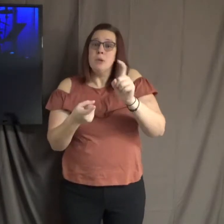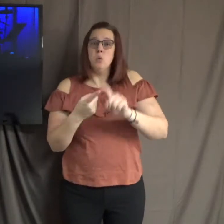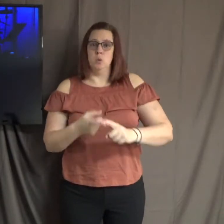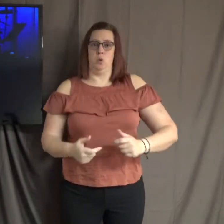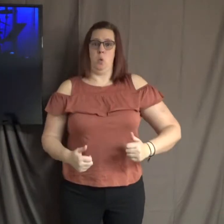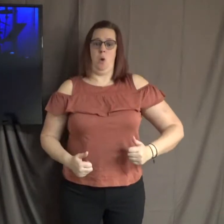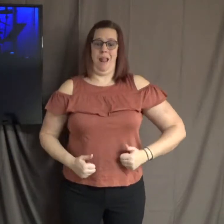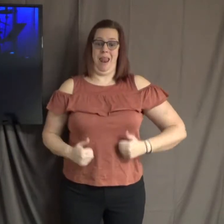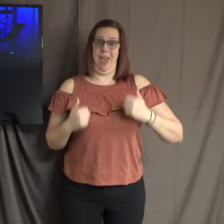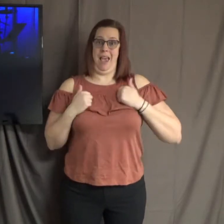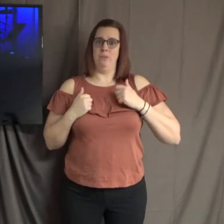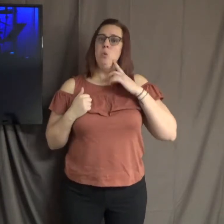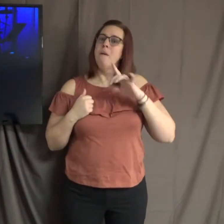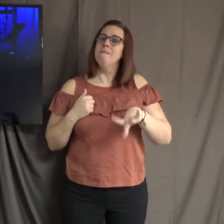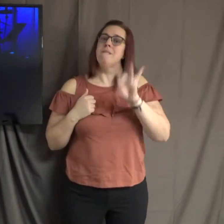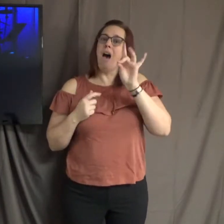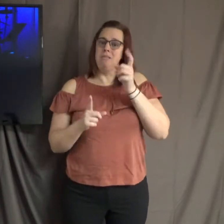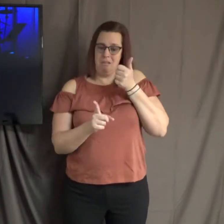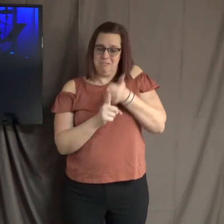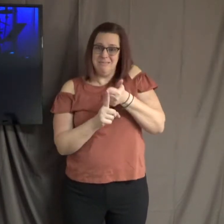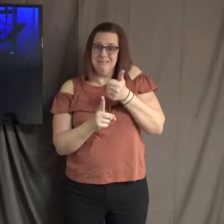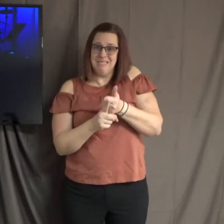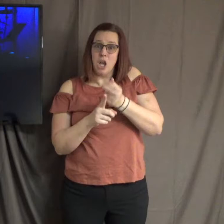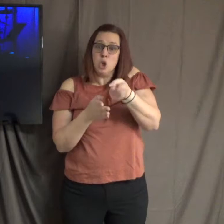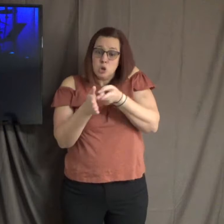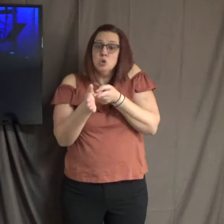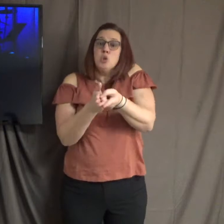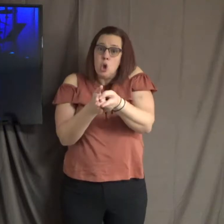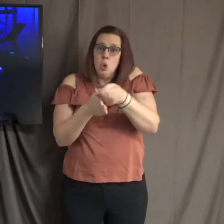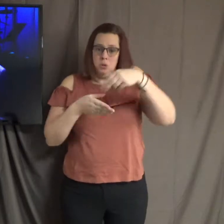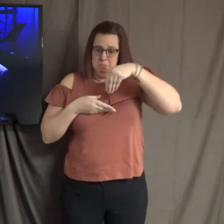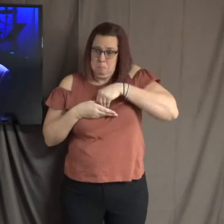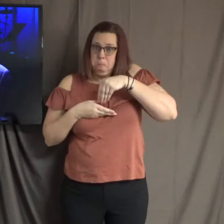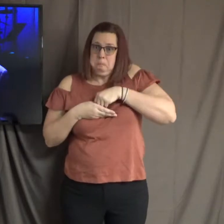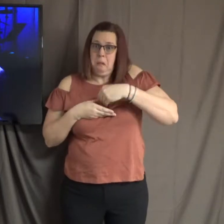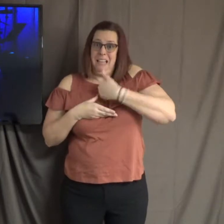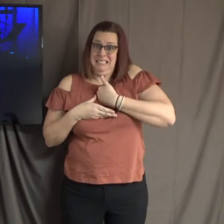true self is not as far removed as you think.